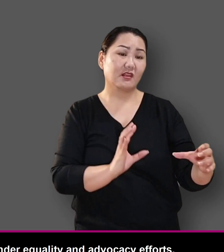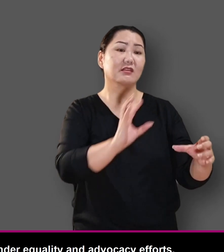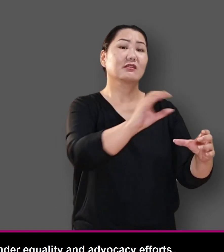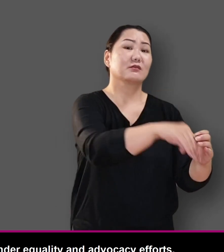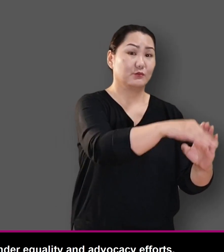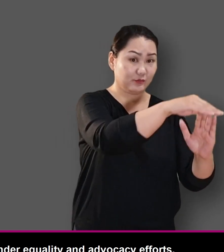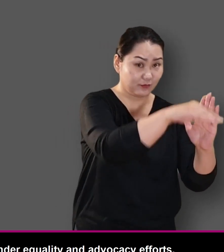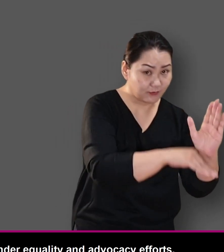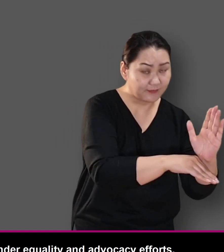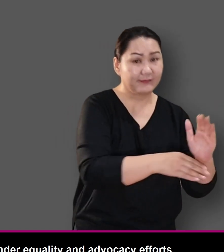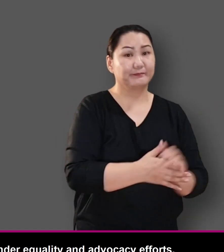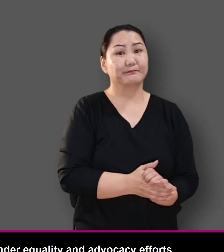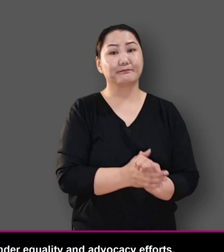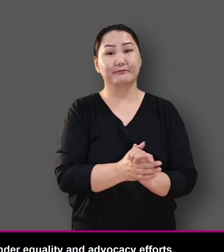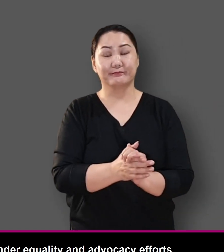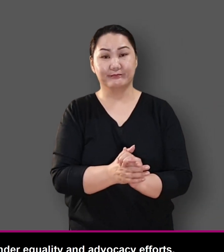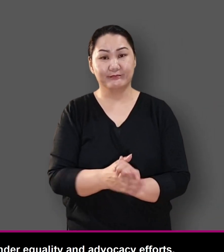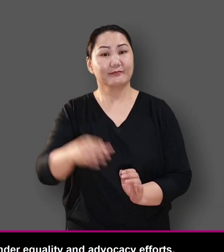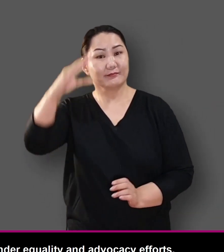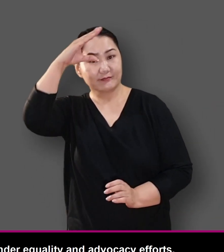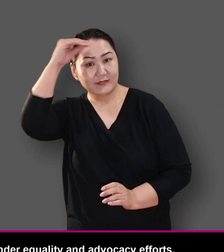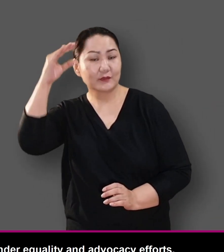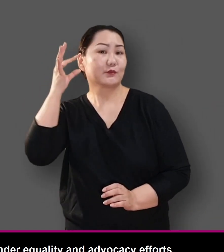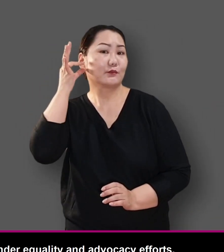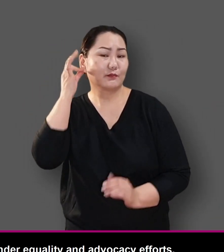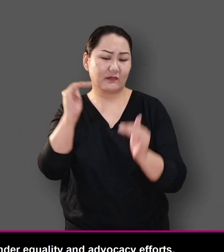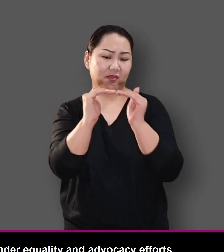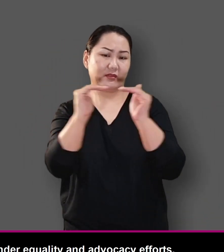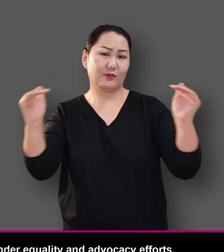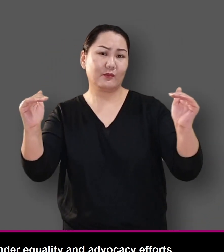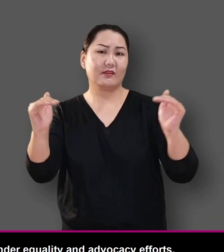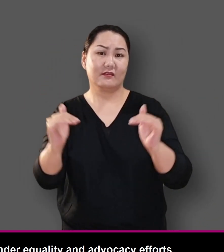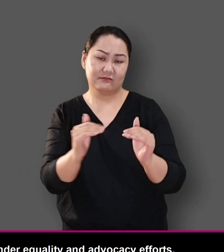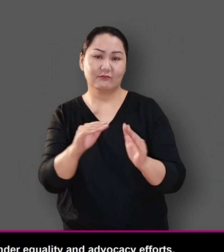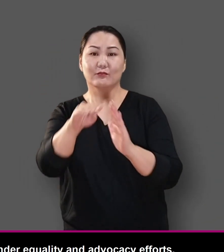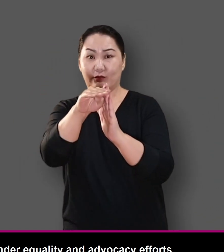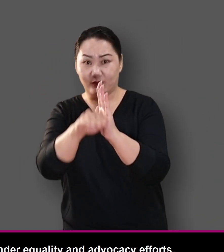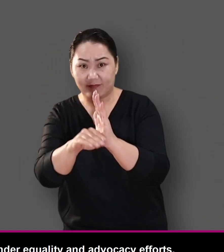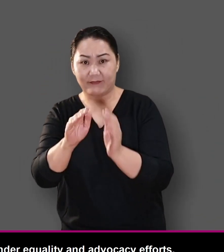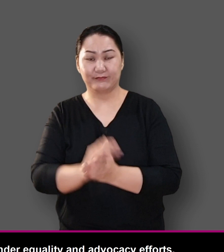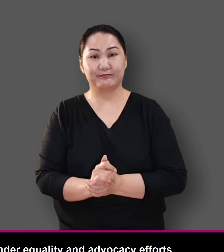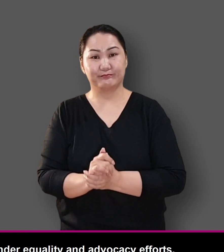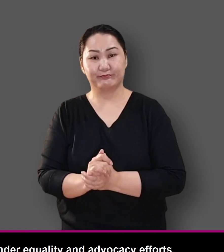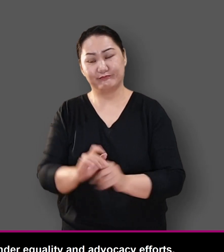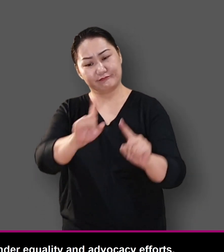Promote social inclusion, gender equality, and advocacy efforts.